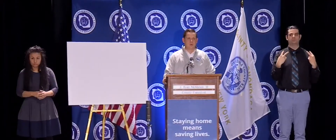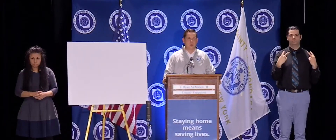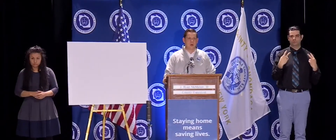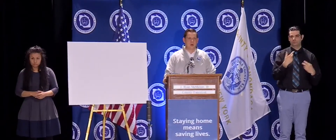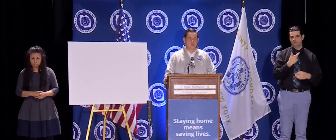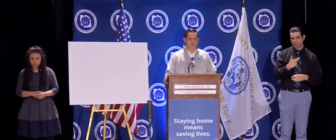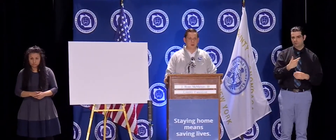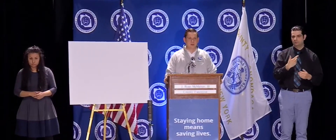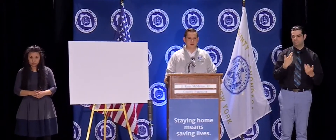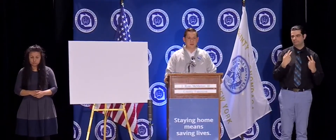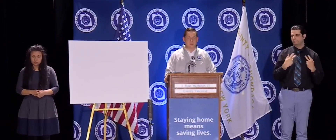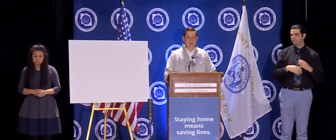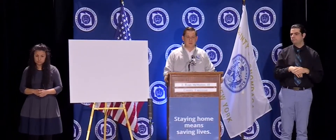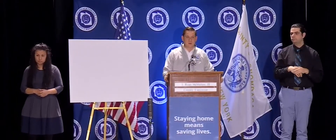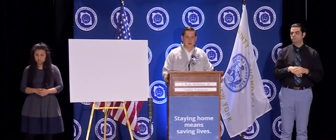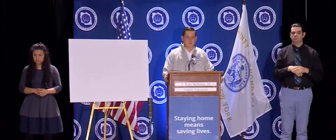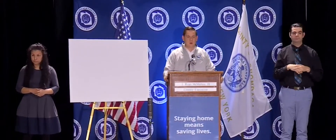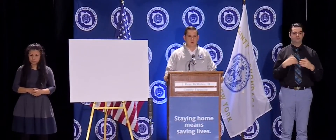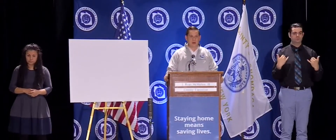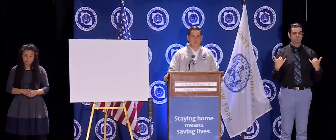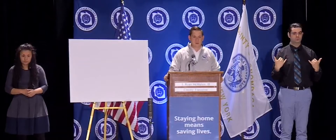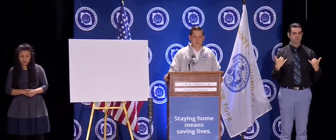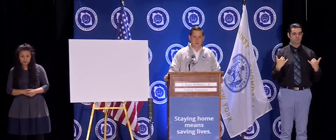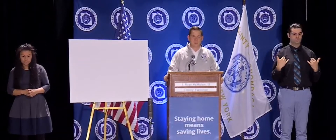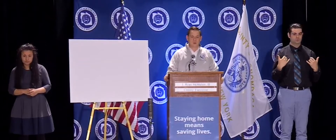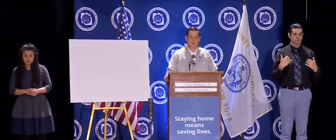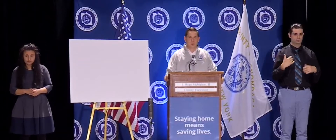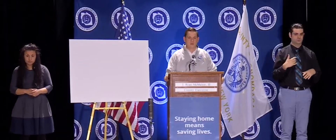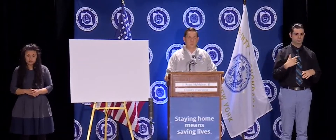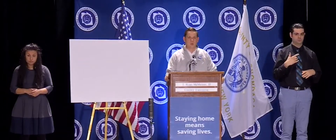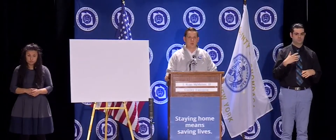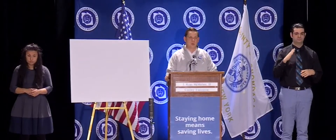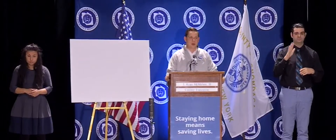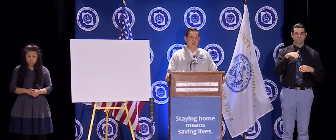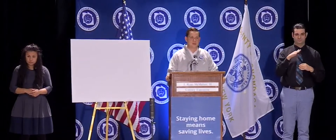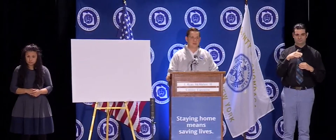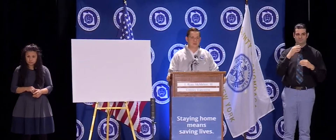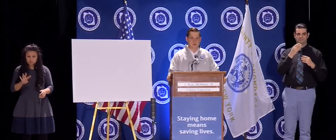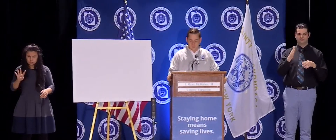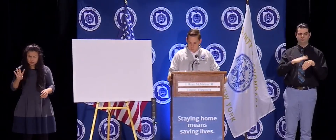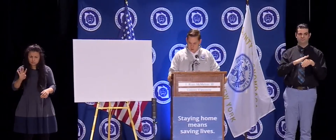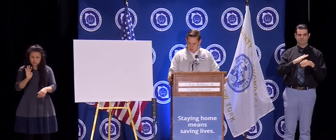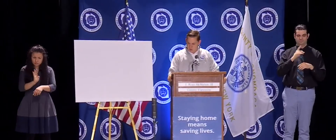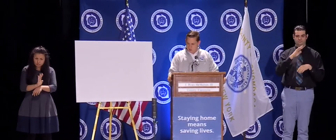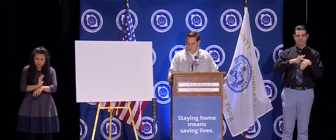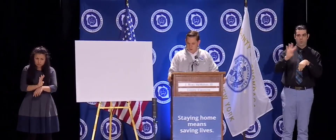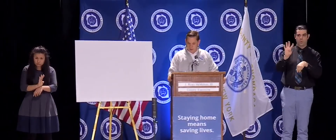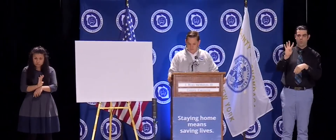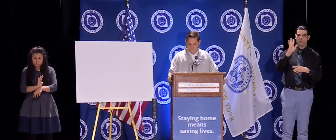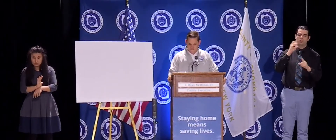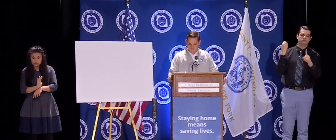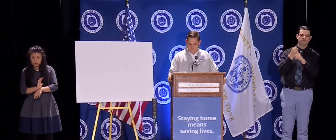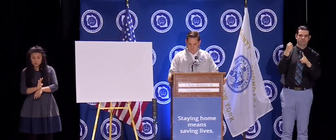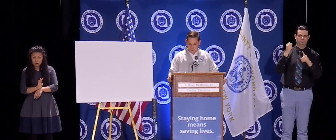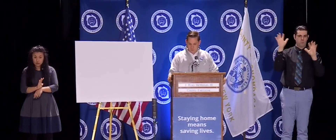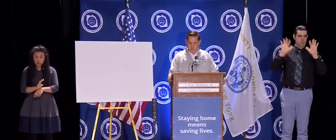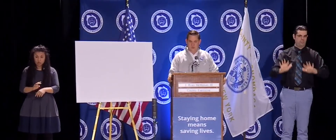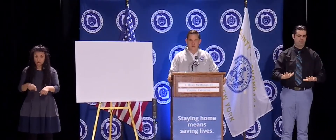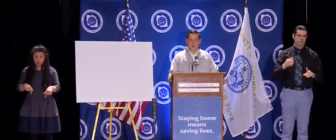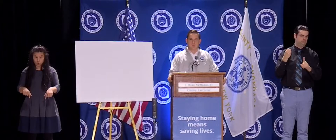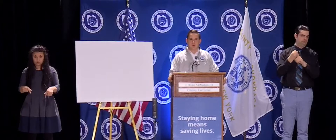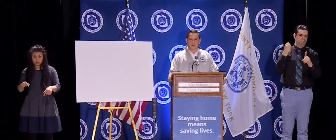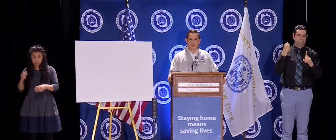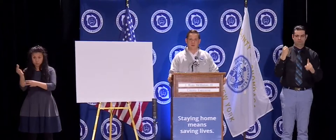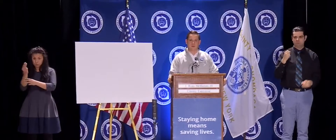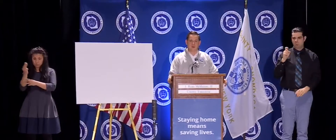weather expected to hit the community at 4 o'clock, so certainly we want everybody to be cognizant of